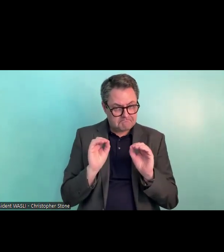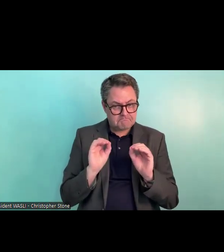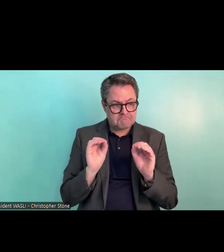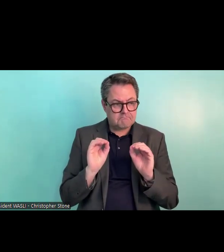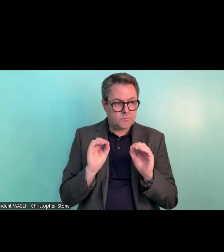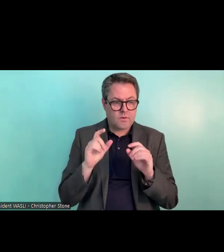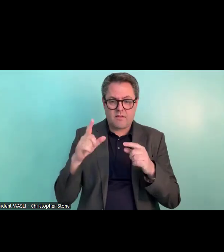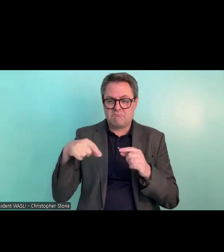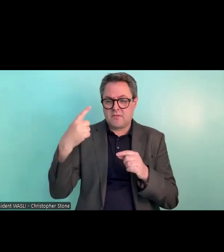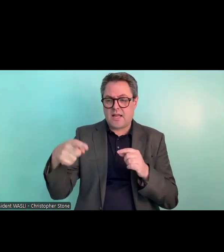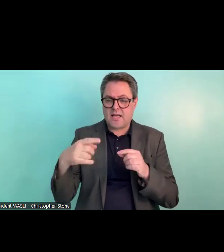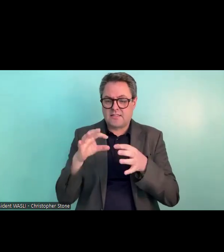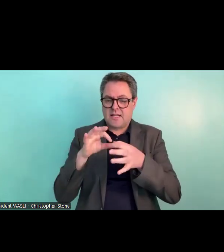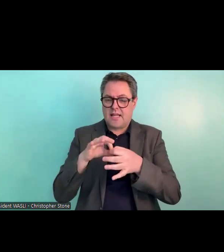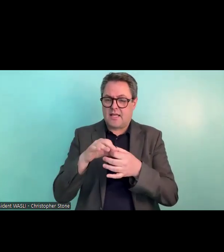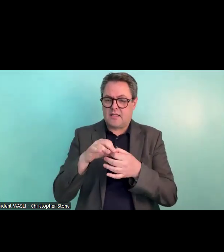No?